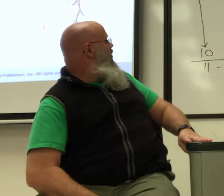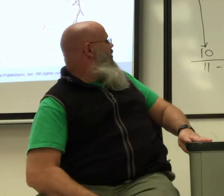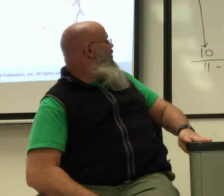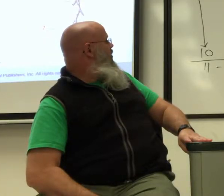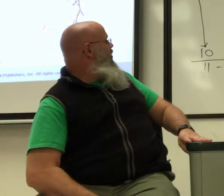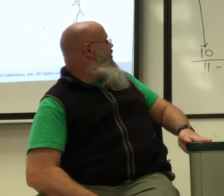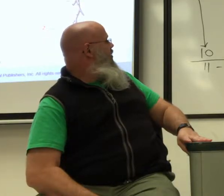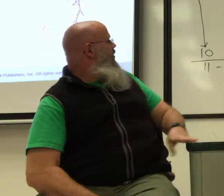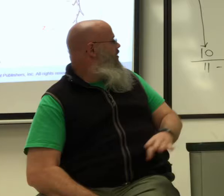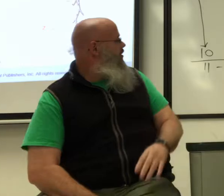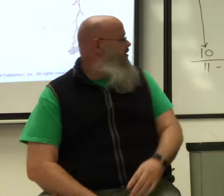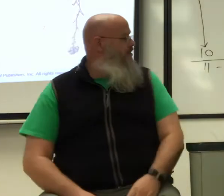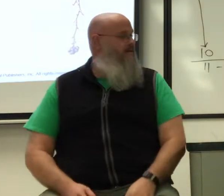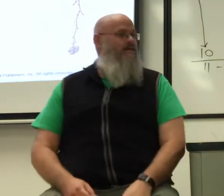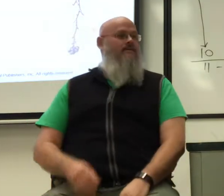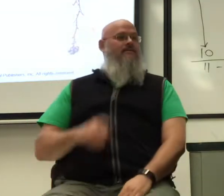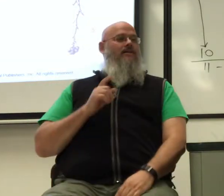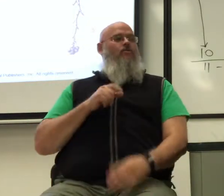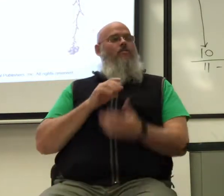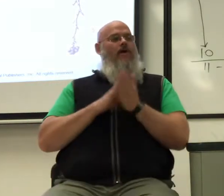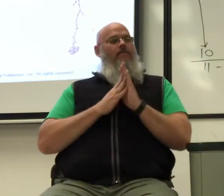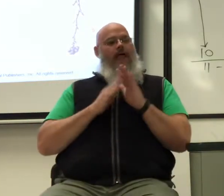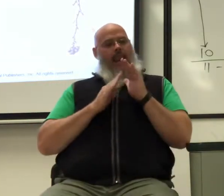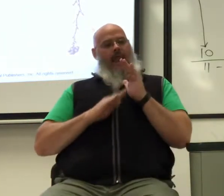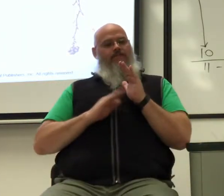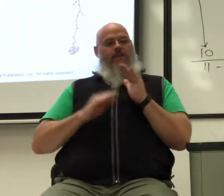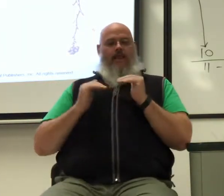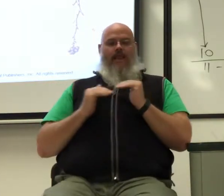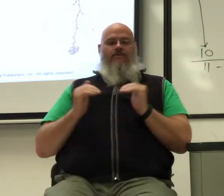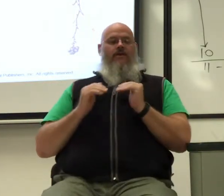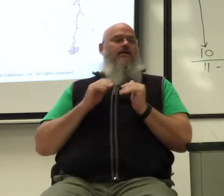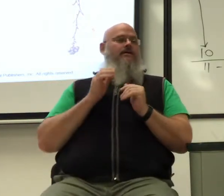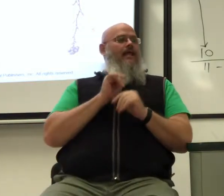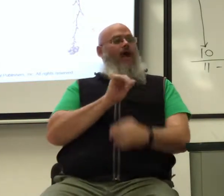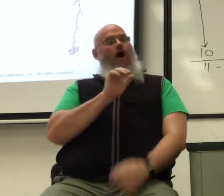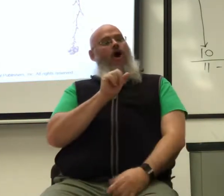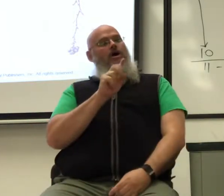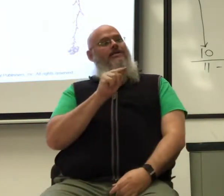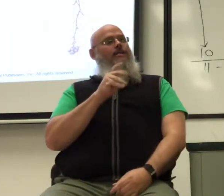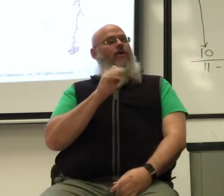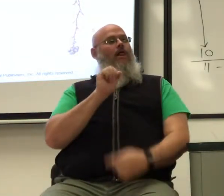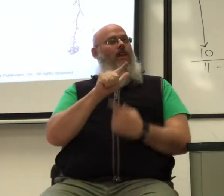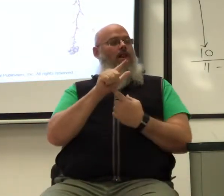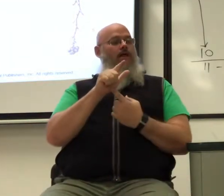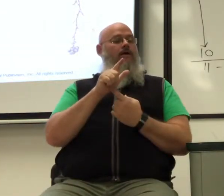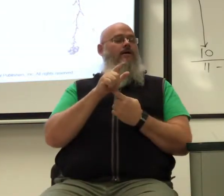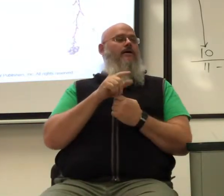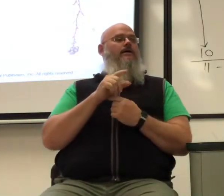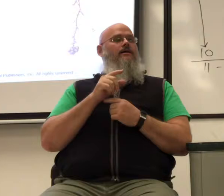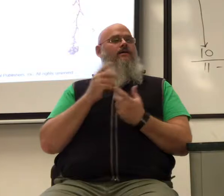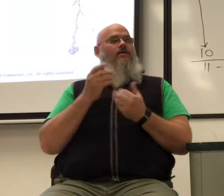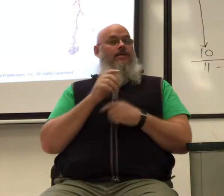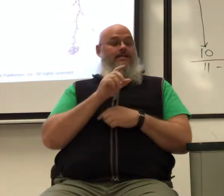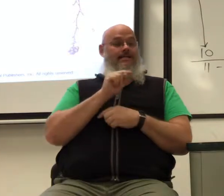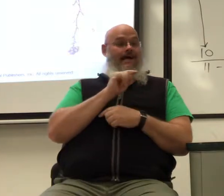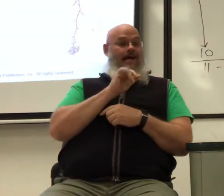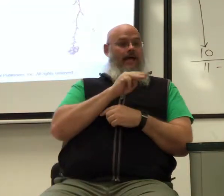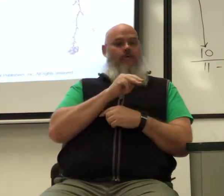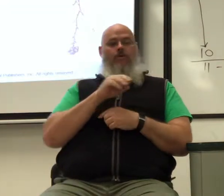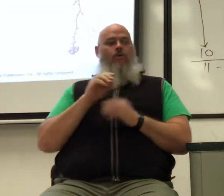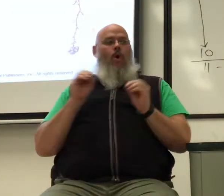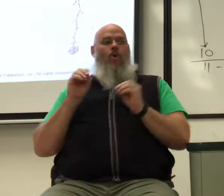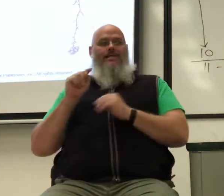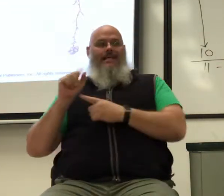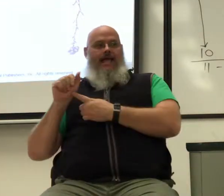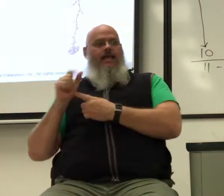down to the bronchiole level. Bronchiole is like arterial. The arterioles are just TITM, no TA. They're smooth muscle.